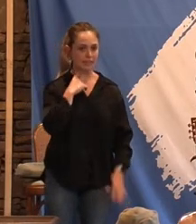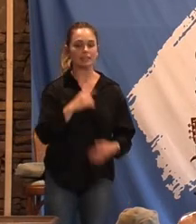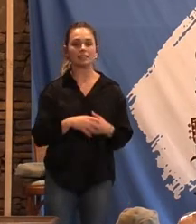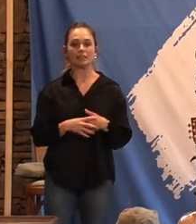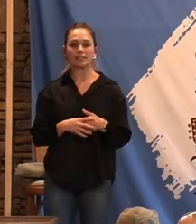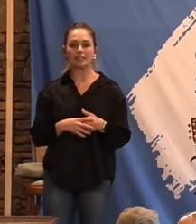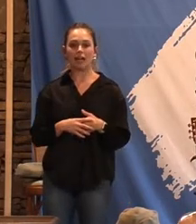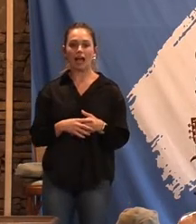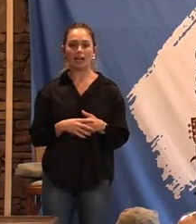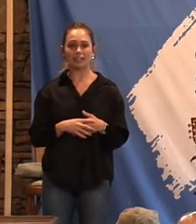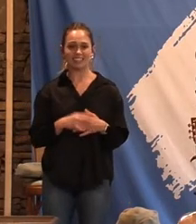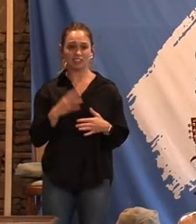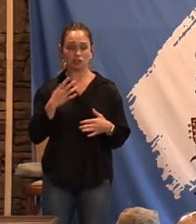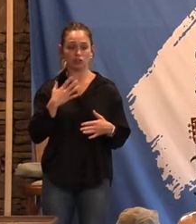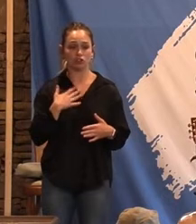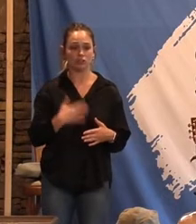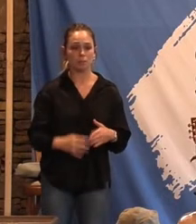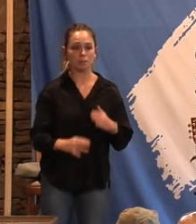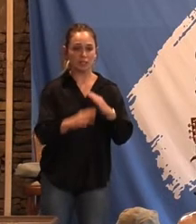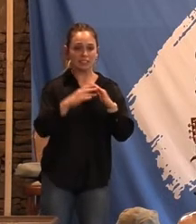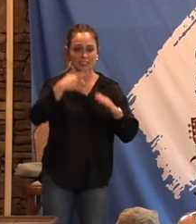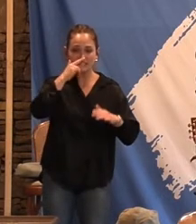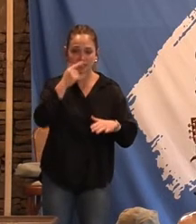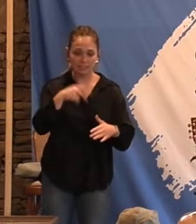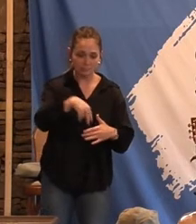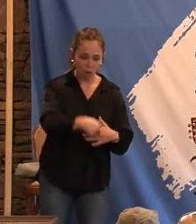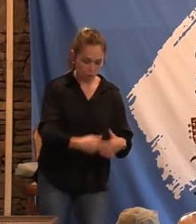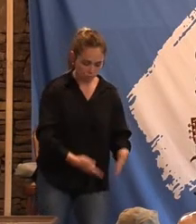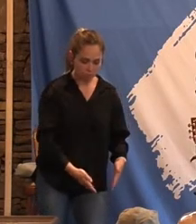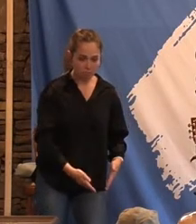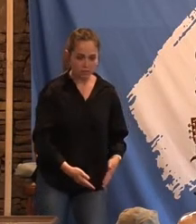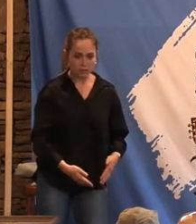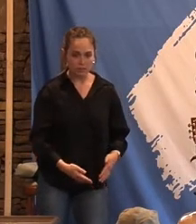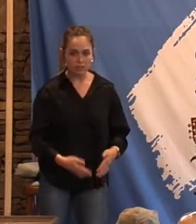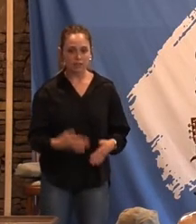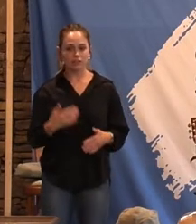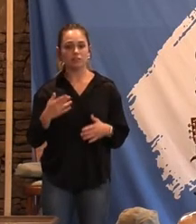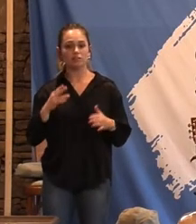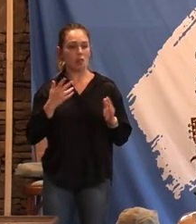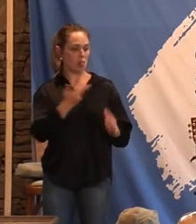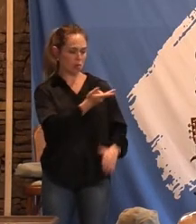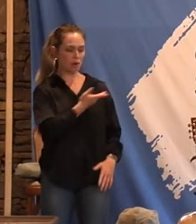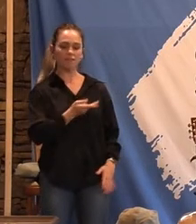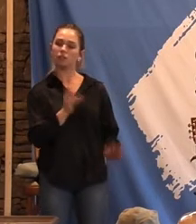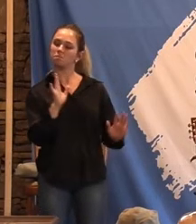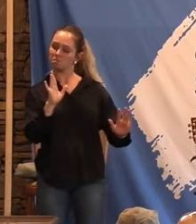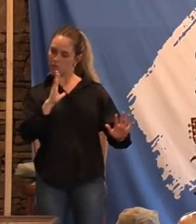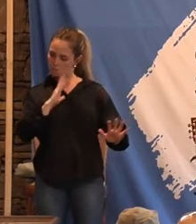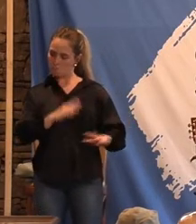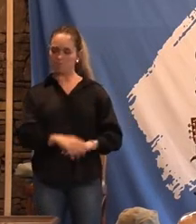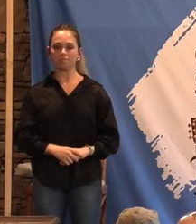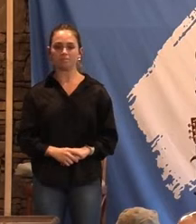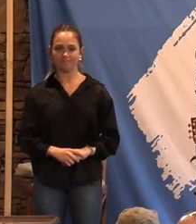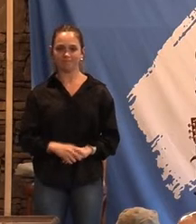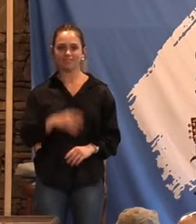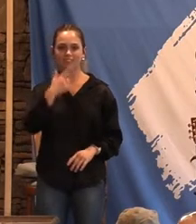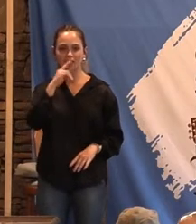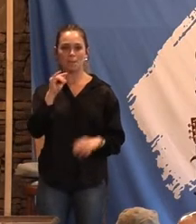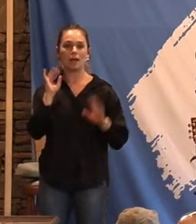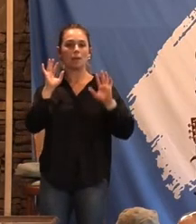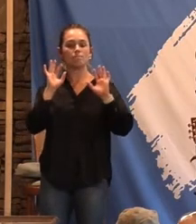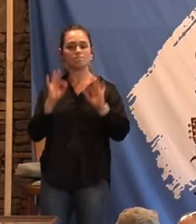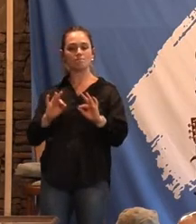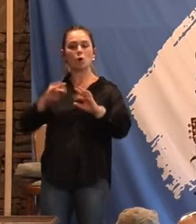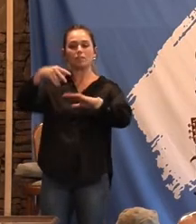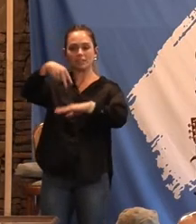at least break the fall for this little kid. In the end, all three of us were just fine. The kid made a perfect